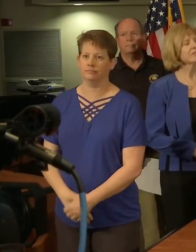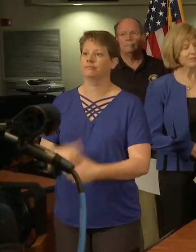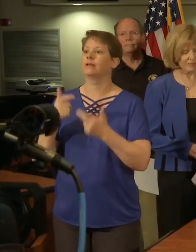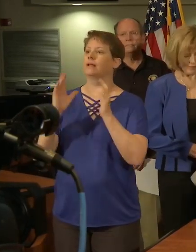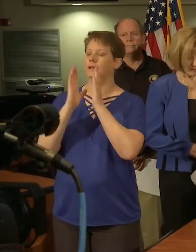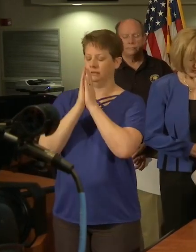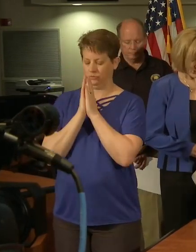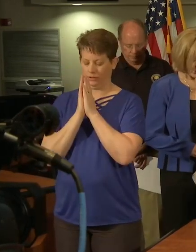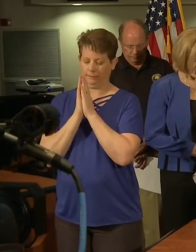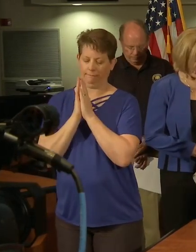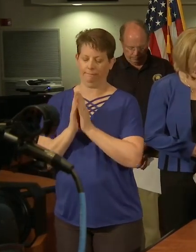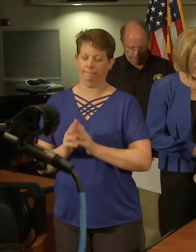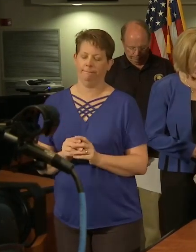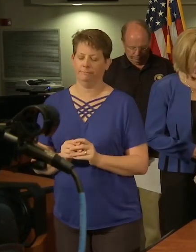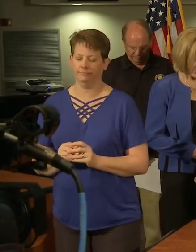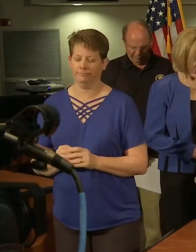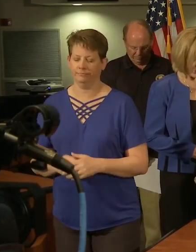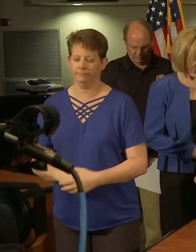Let us pray.